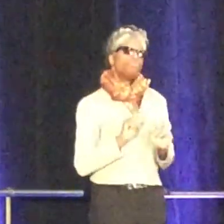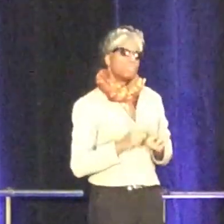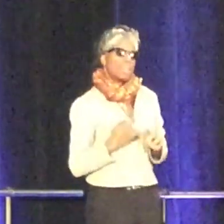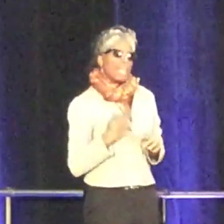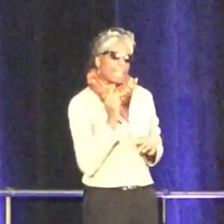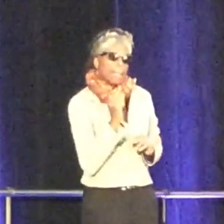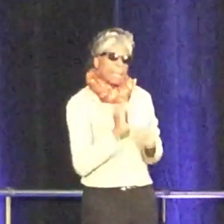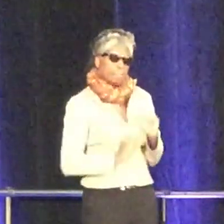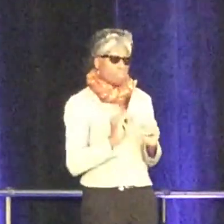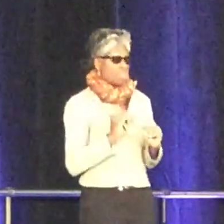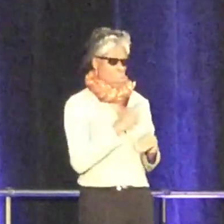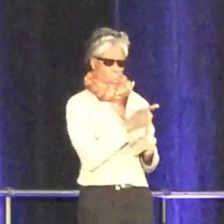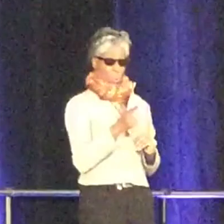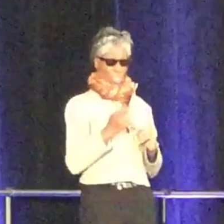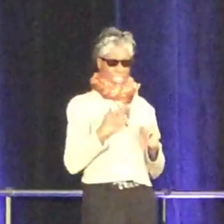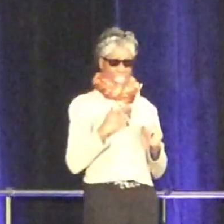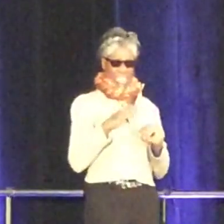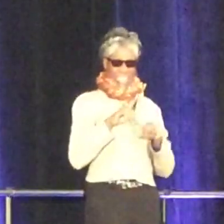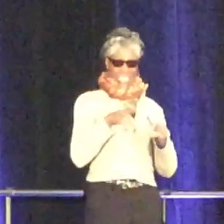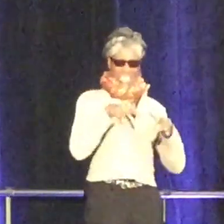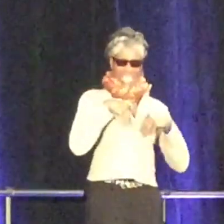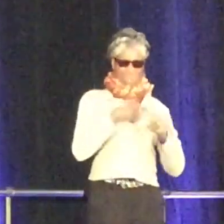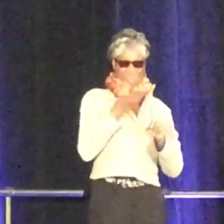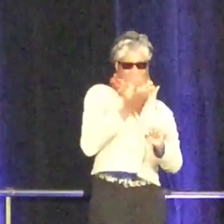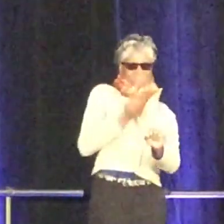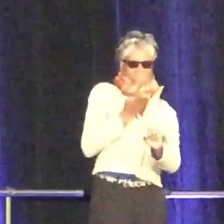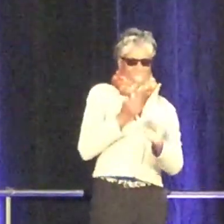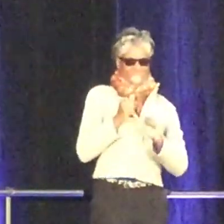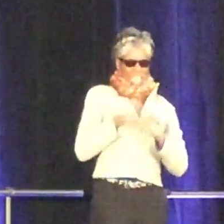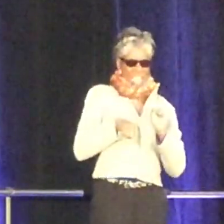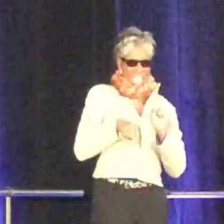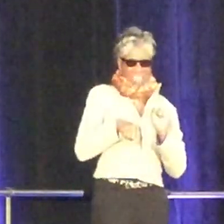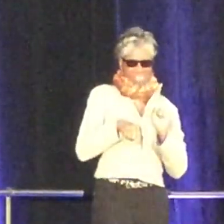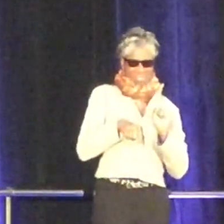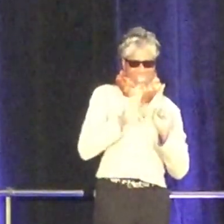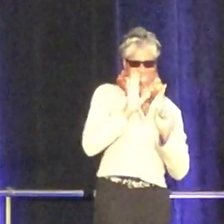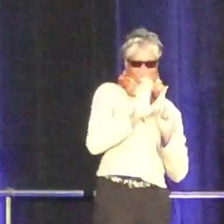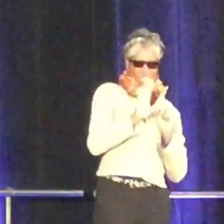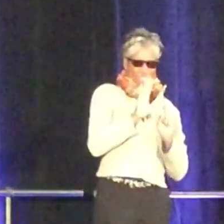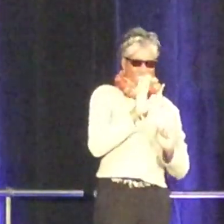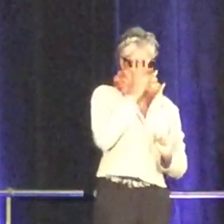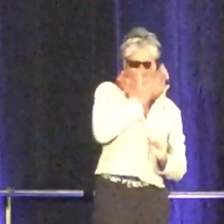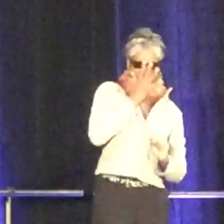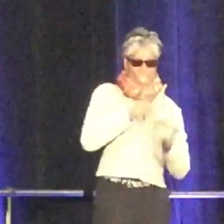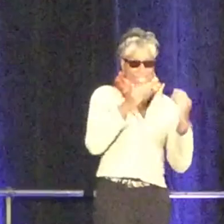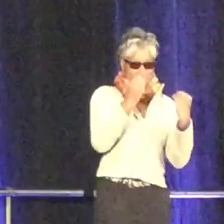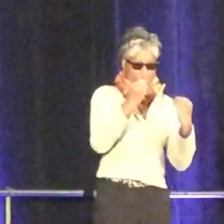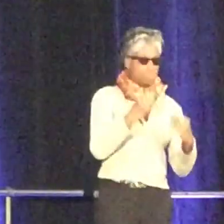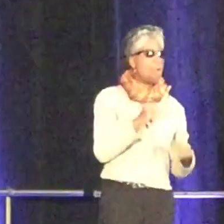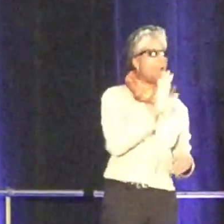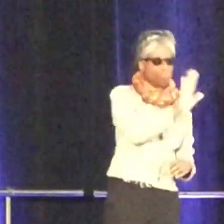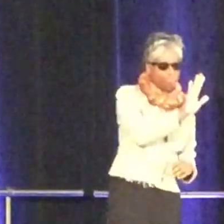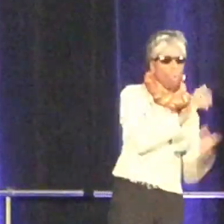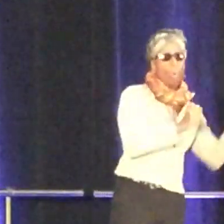in case you don't want to take it from me. See, right? So I read a book from this gentleman out of Harvard. So you feel better right now, Harvard. You